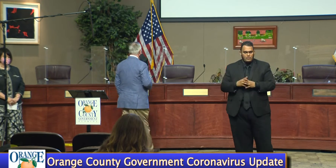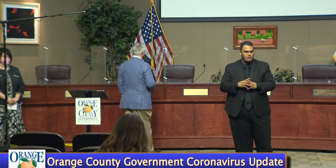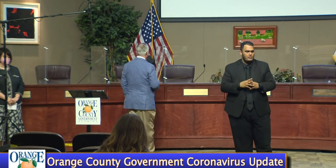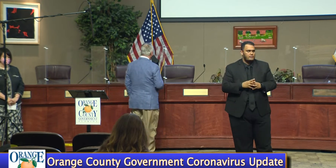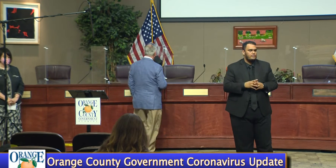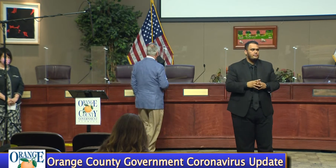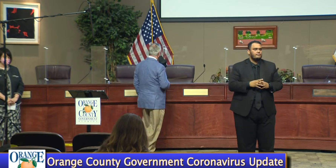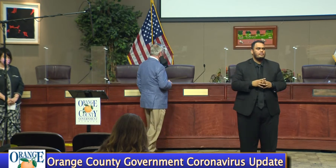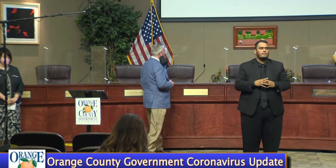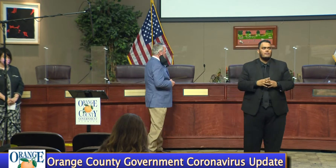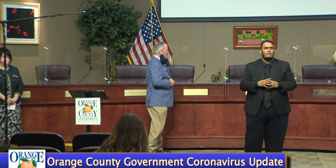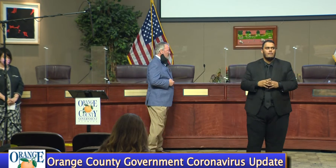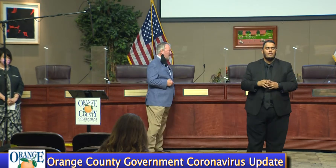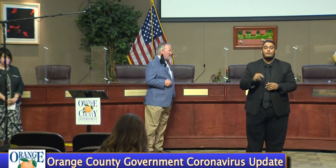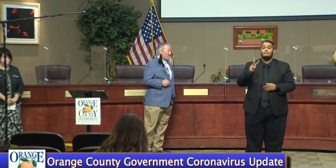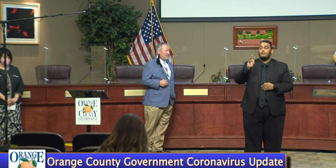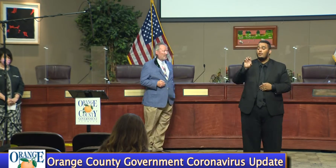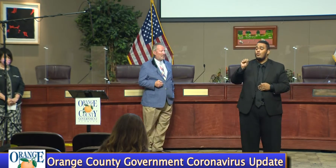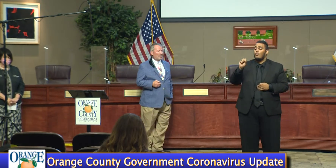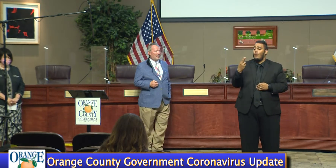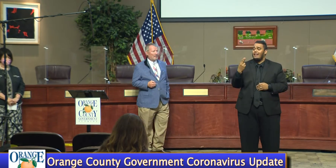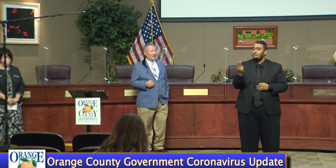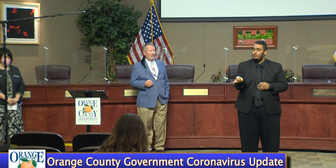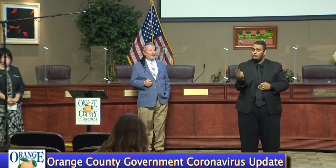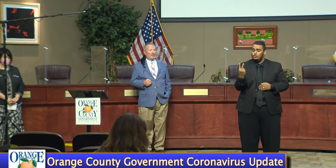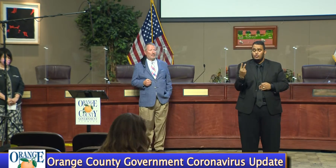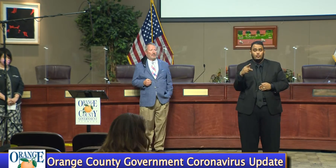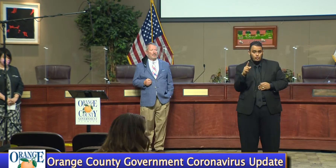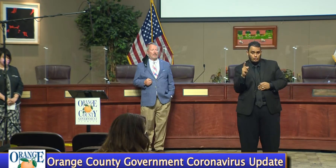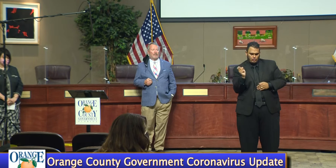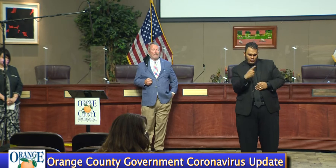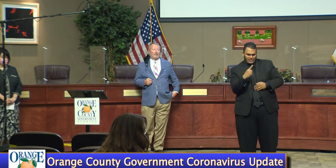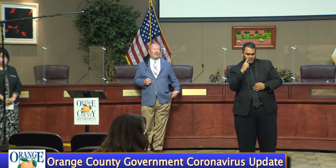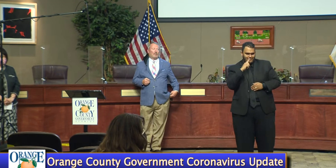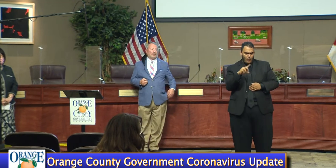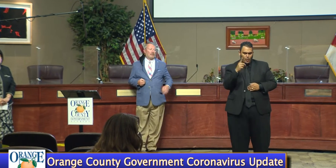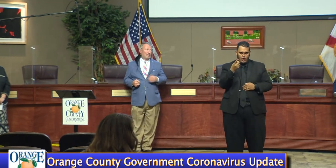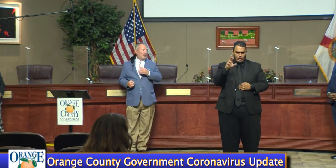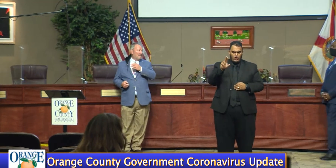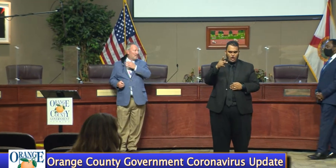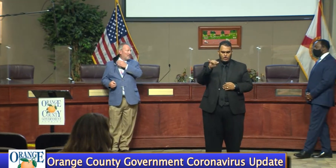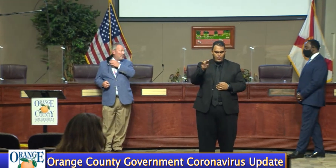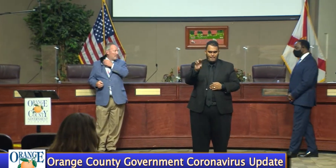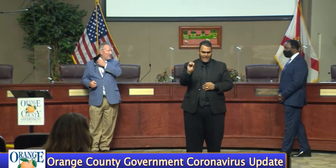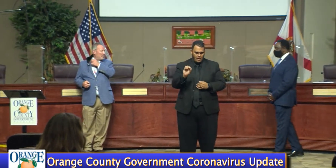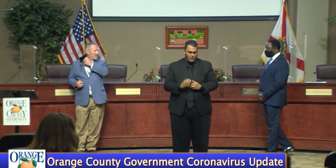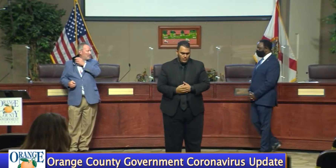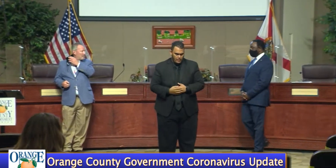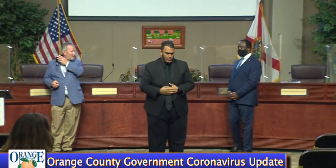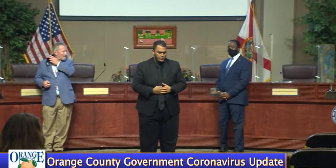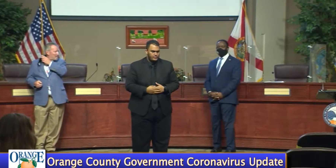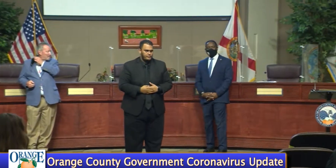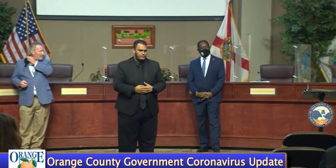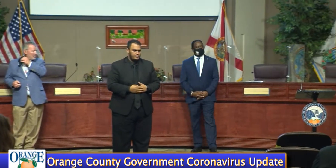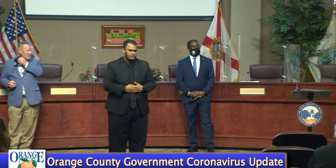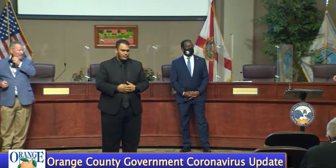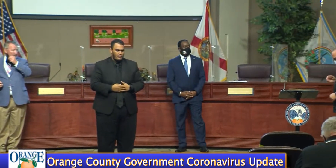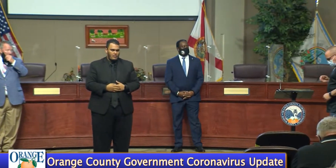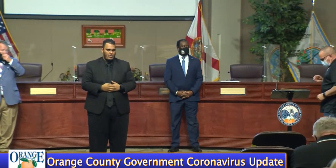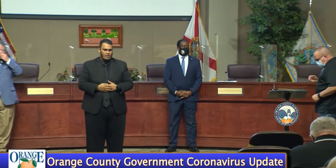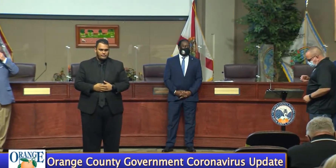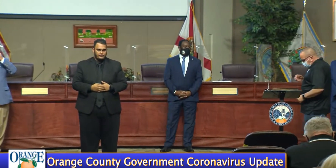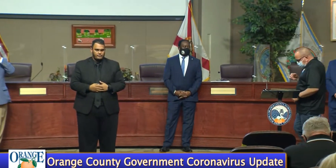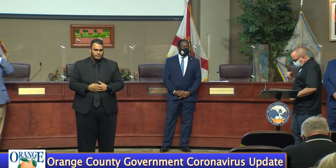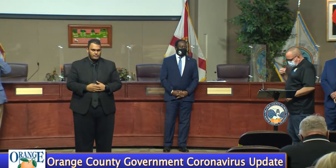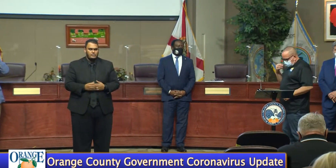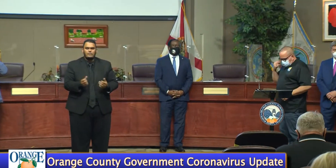Hazen from West 2, and this is for Dr. Pino. Dr. Pino, do you have a total number for how many doses of the COVID